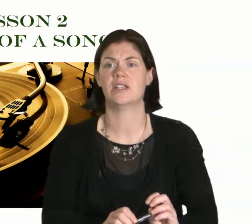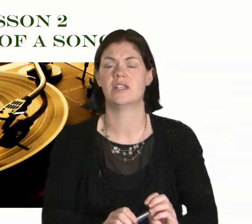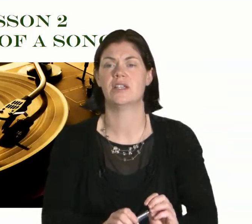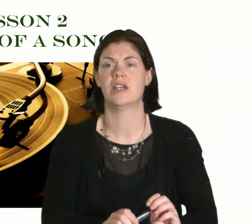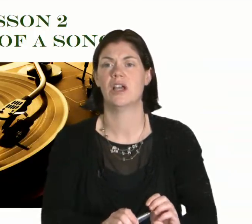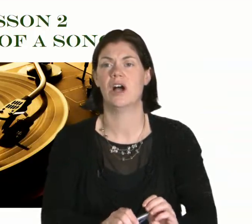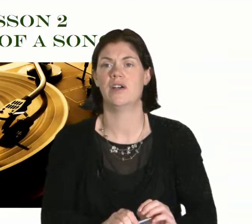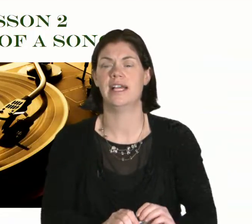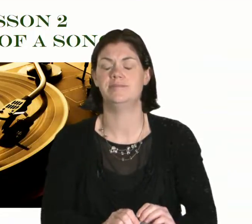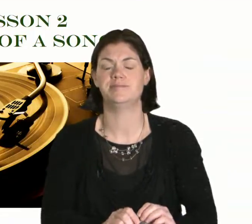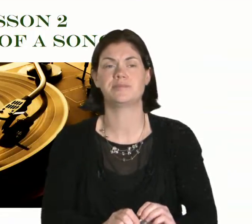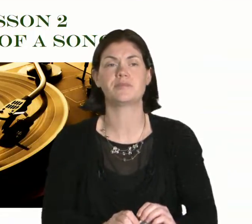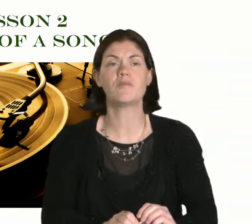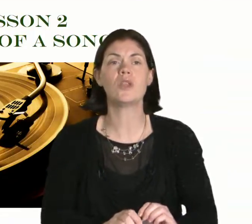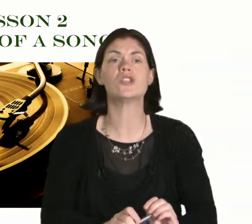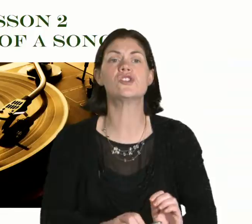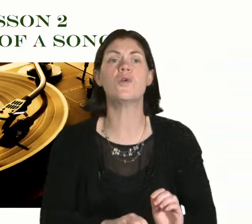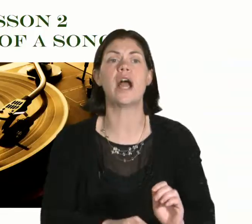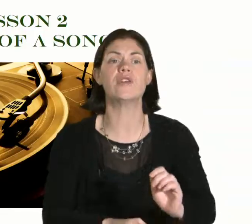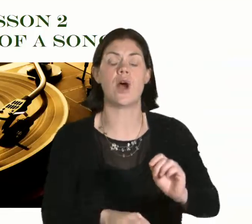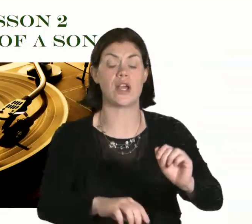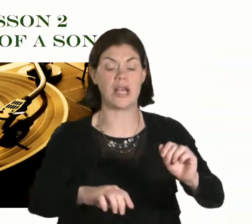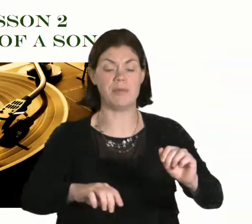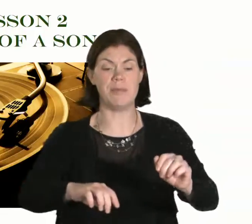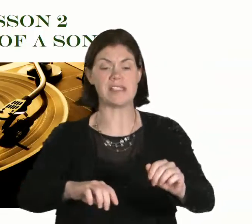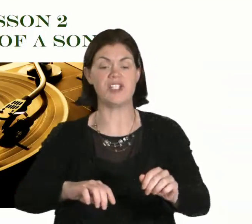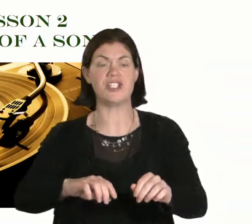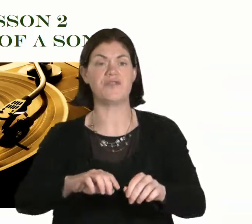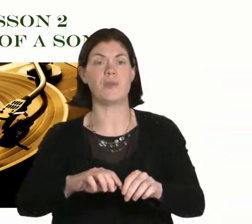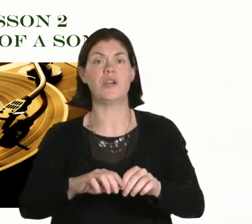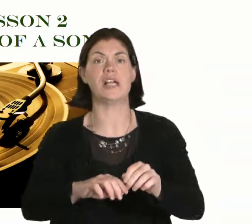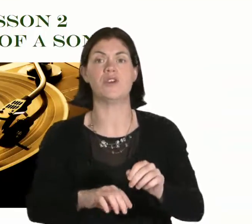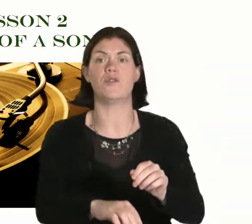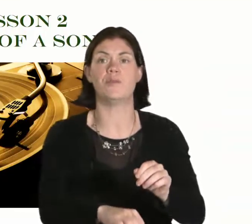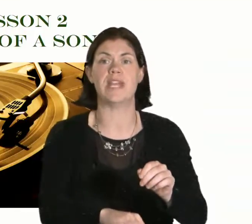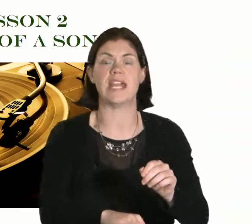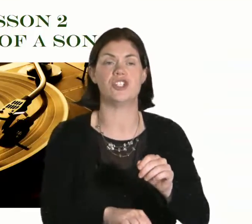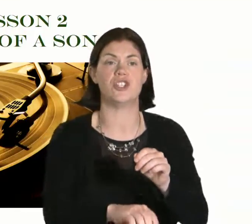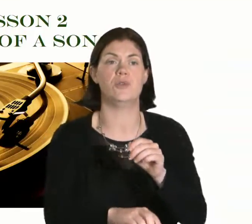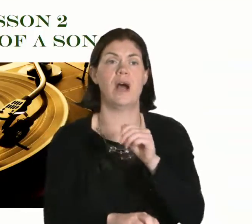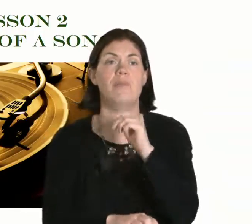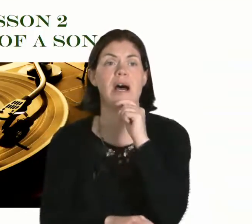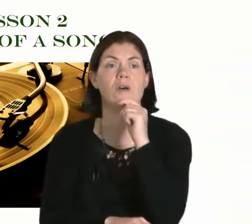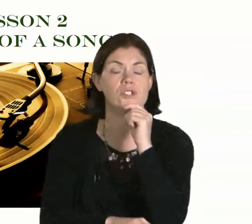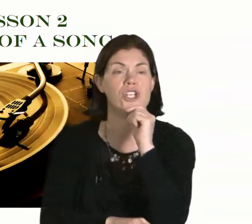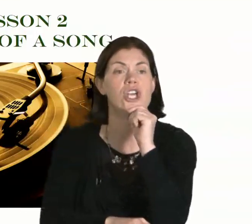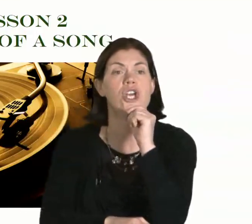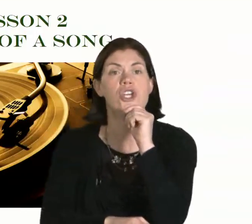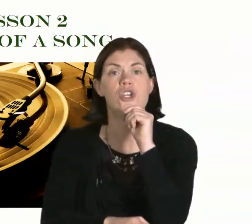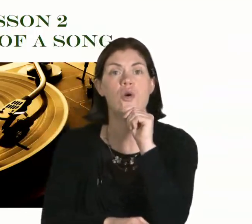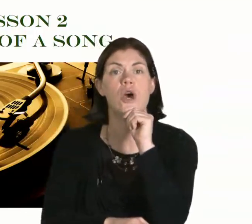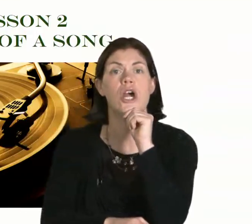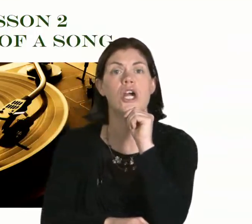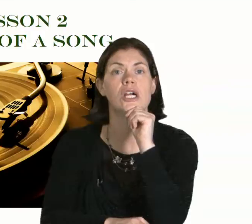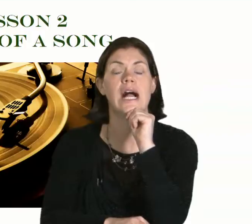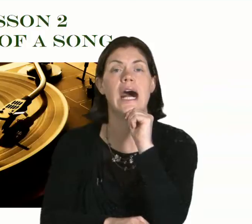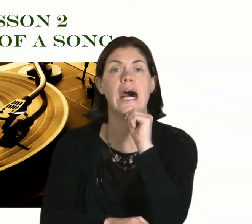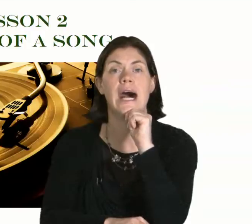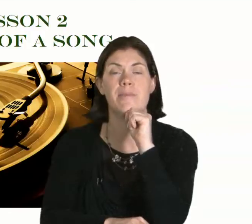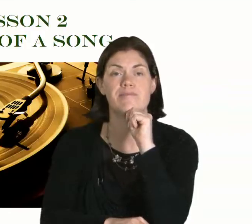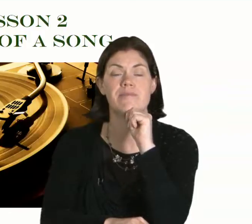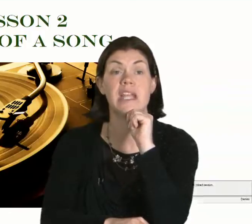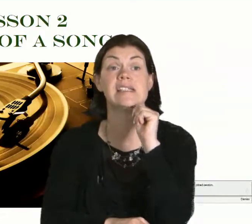Perfect. All right. So I know I got a couple of messages from you guys over the weekend too about